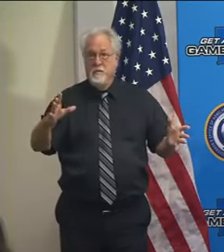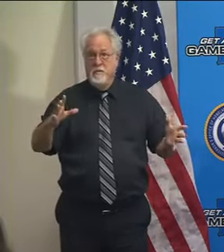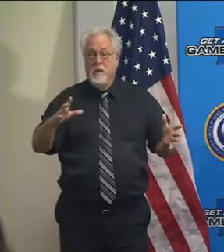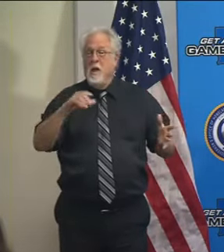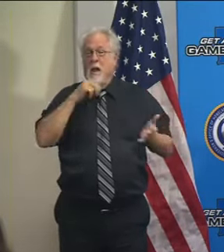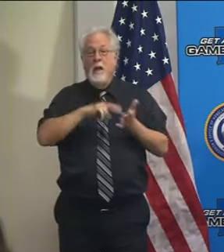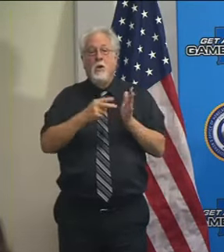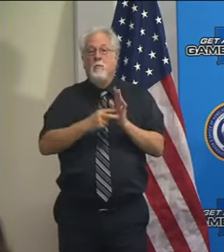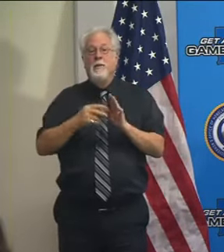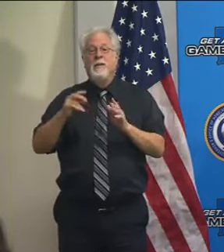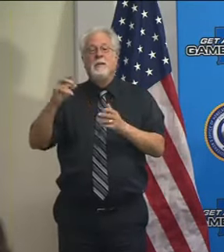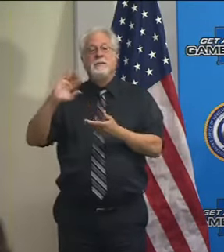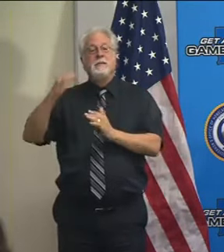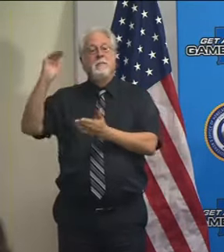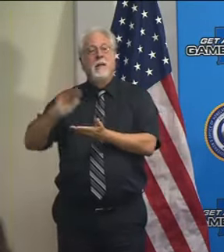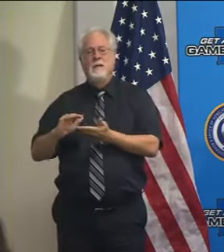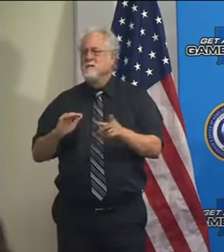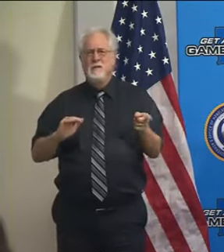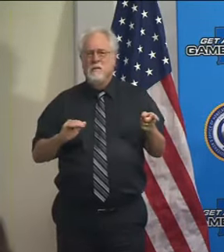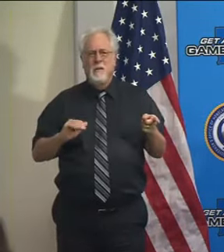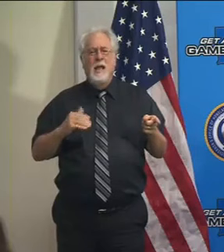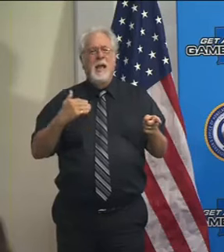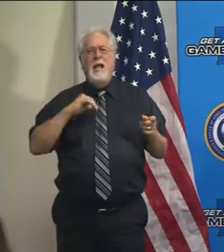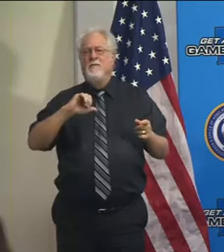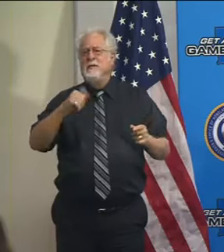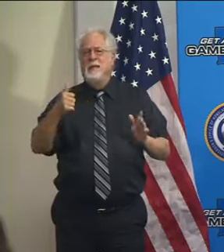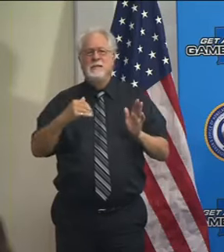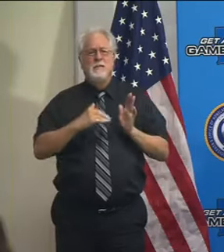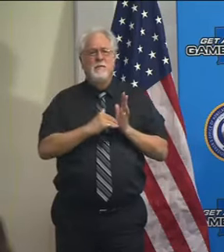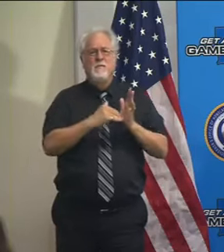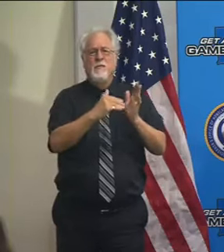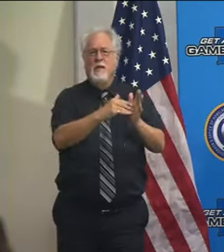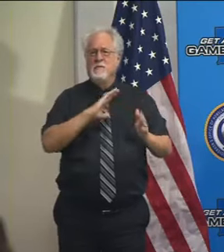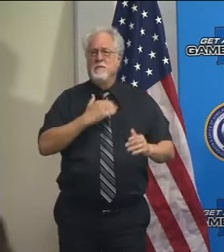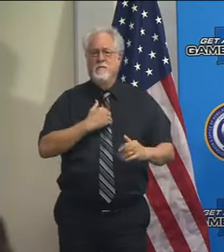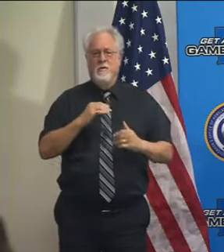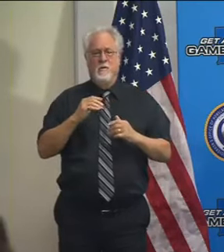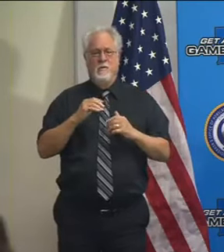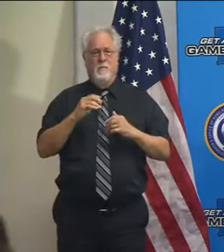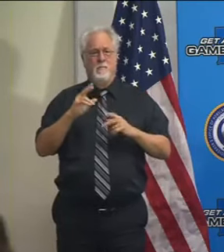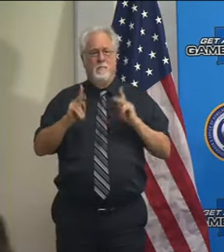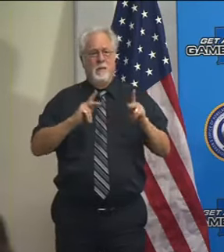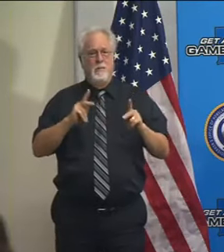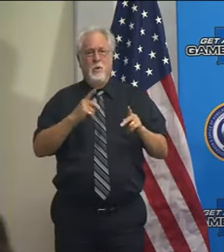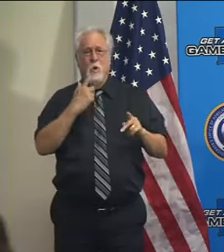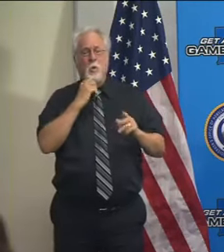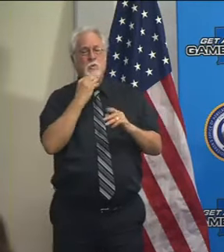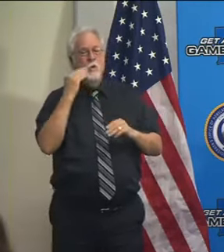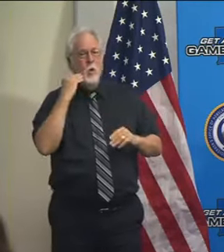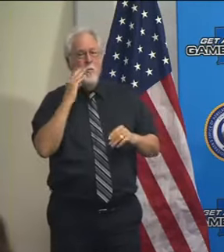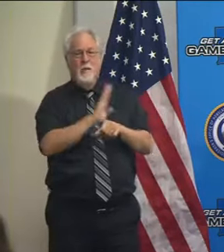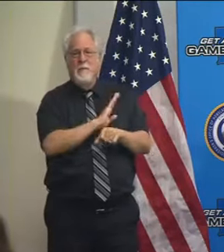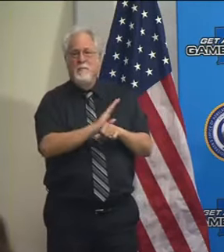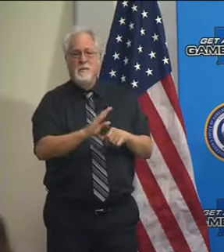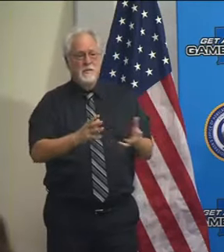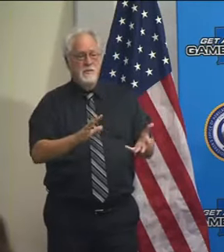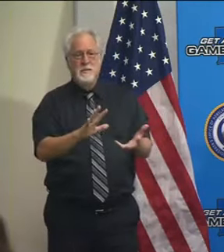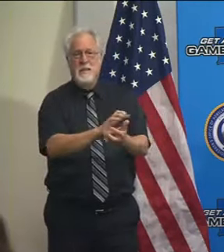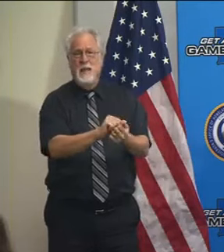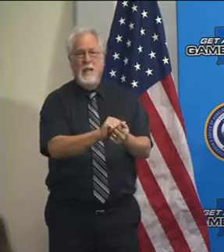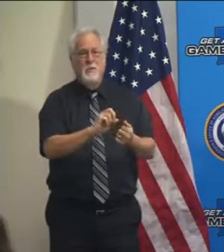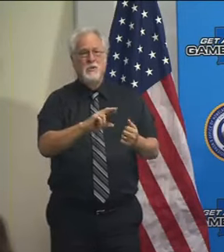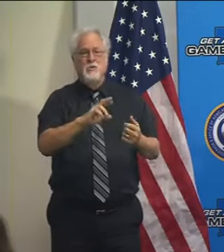it is catastrophic. And we have tens of thousands of our fellow Louisianans whose homes and or businesses have been